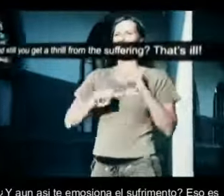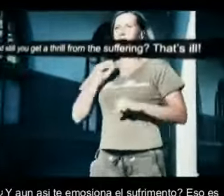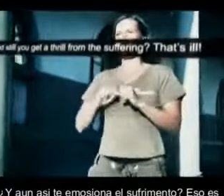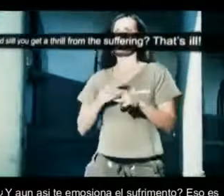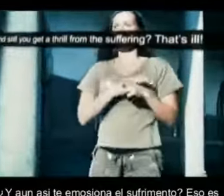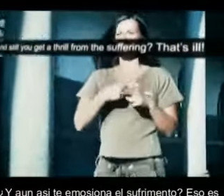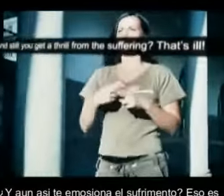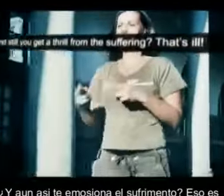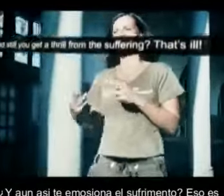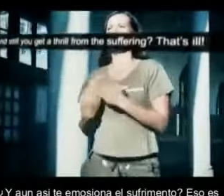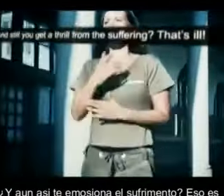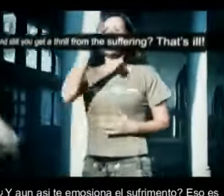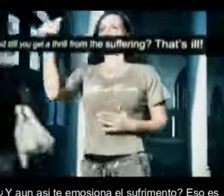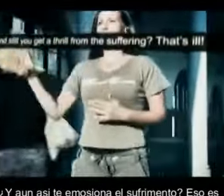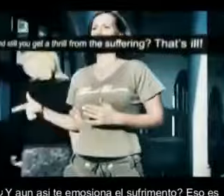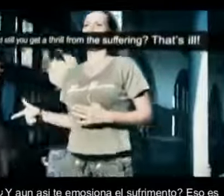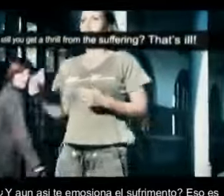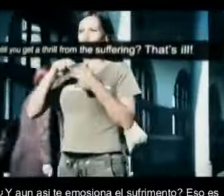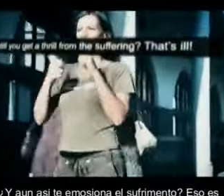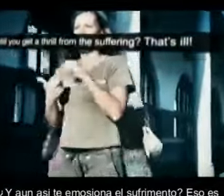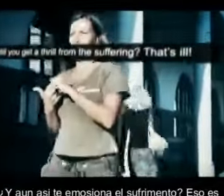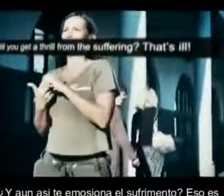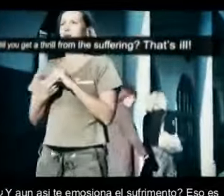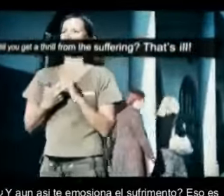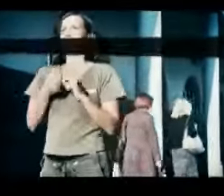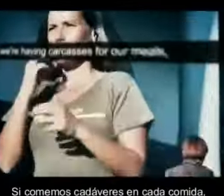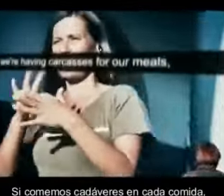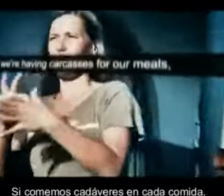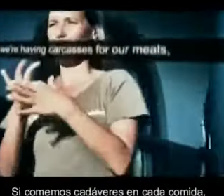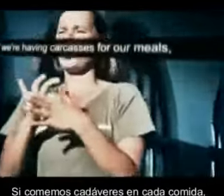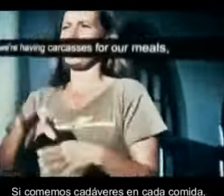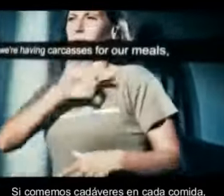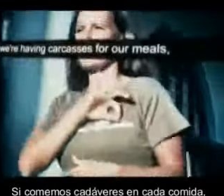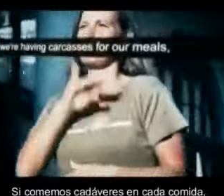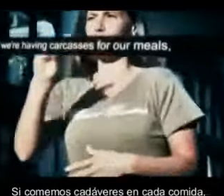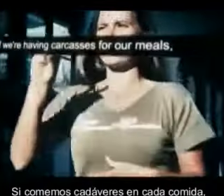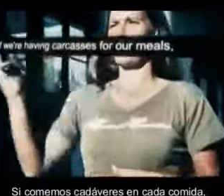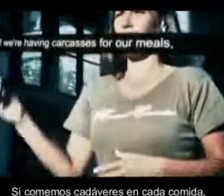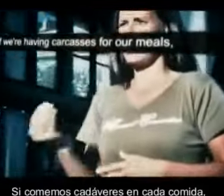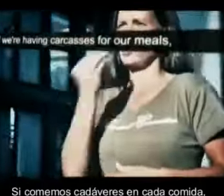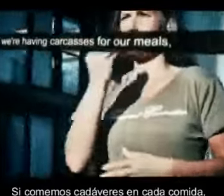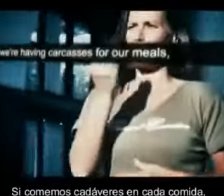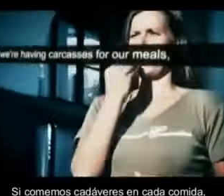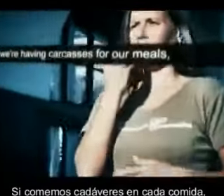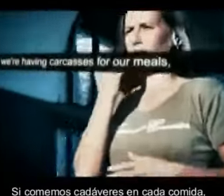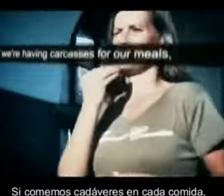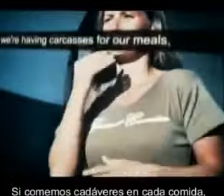the thrill from the suffering that's ill. If we're having carcasses for our meals,